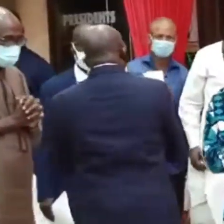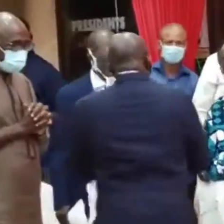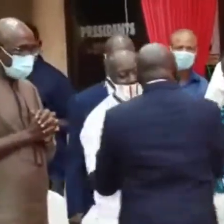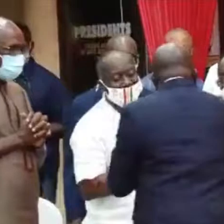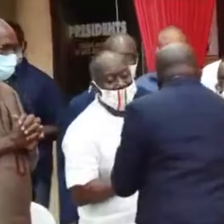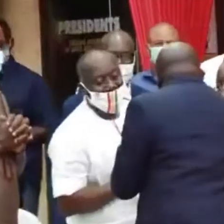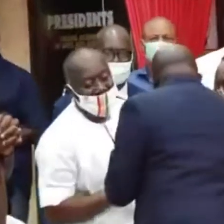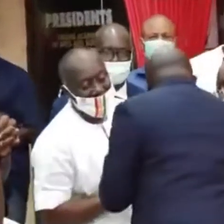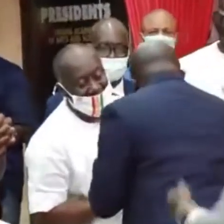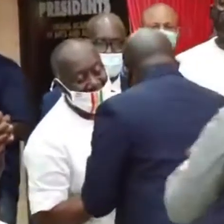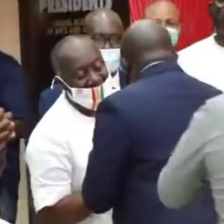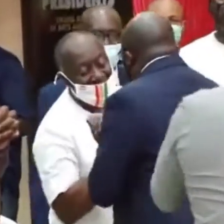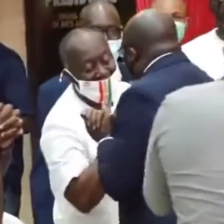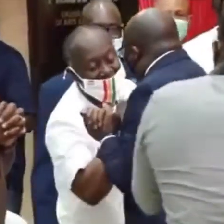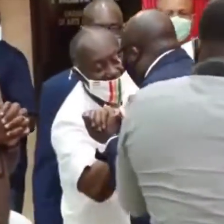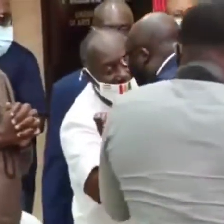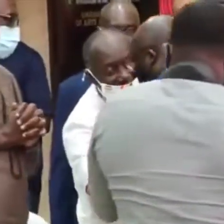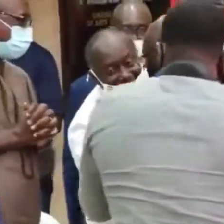make way.